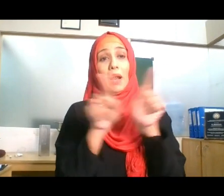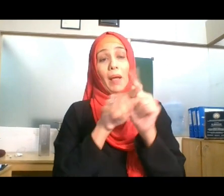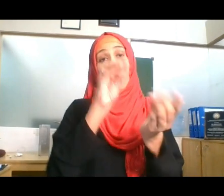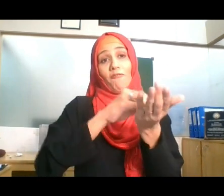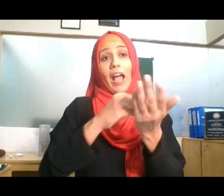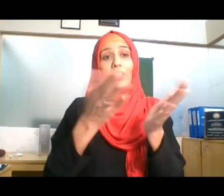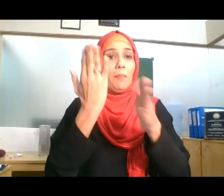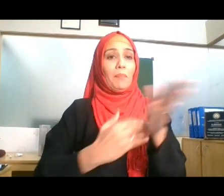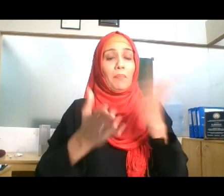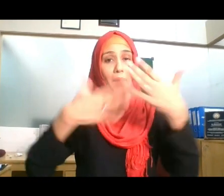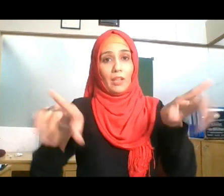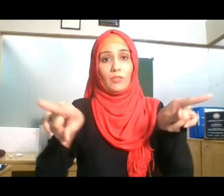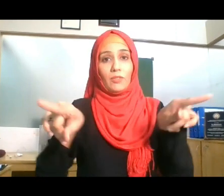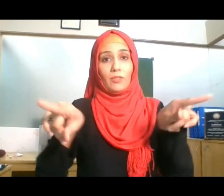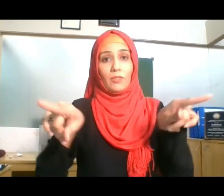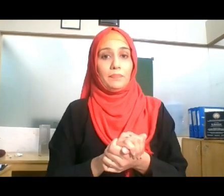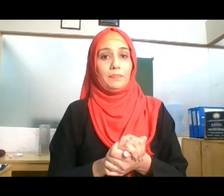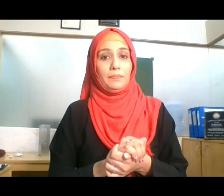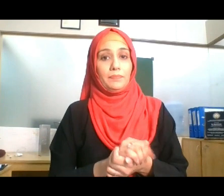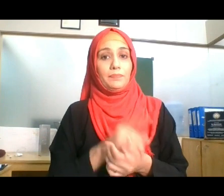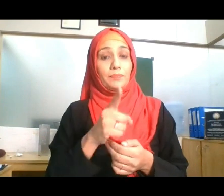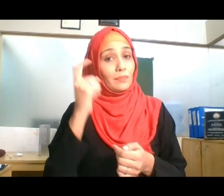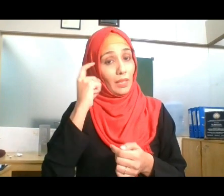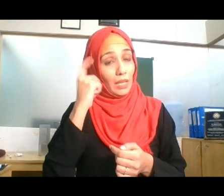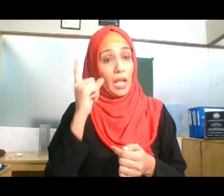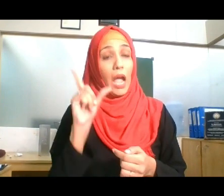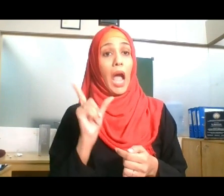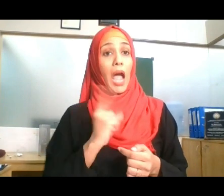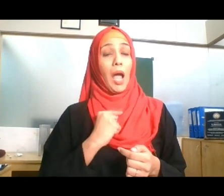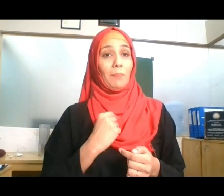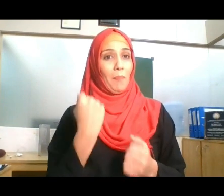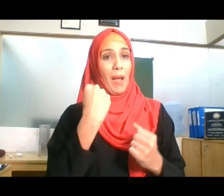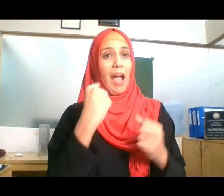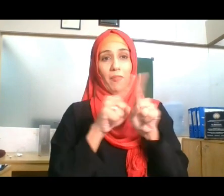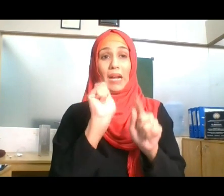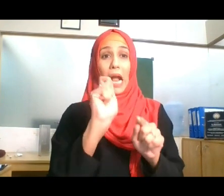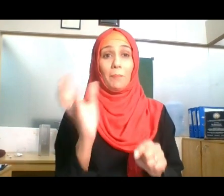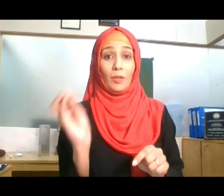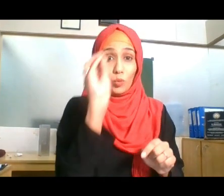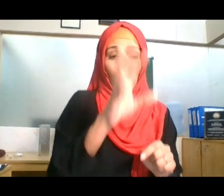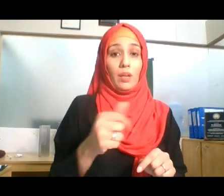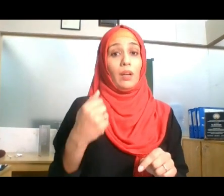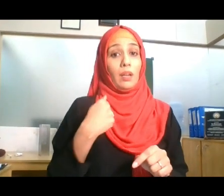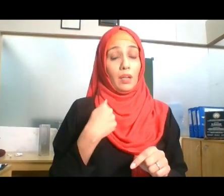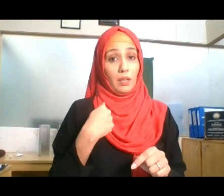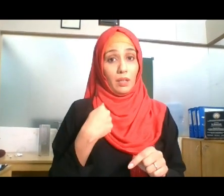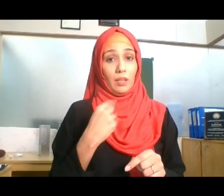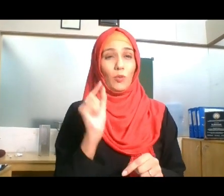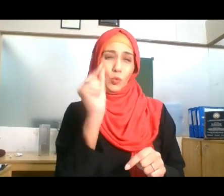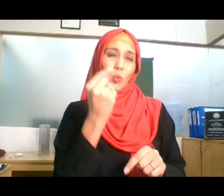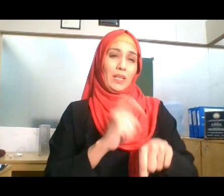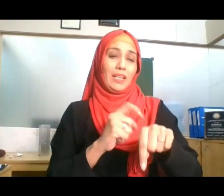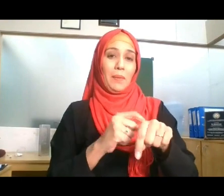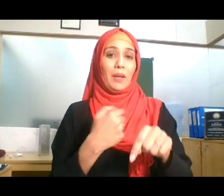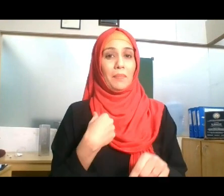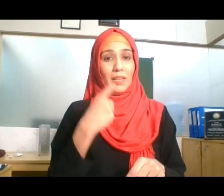theme of today's panel is empowerment through digital literacy and connectivity, I'd like to take a few minutes of my